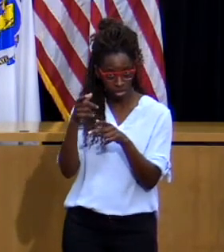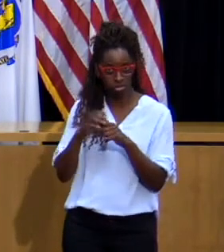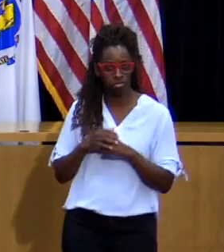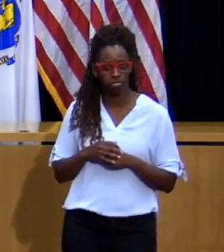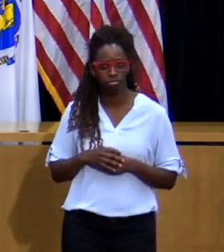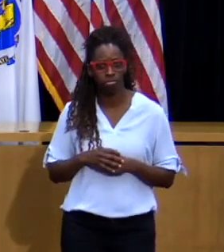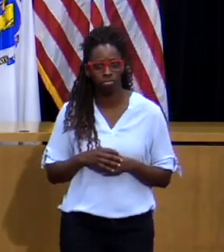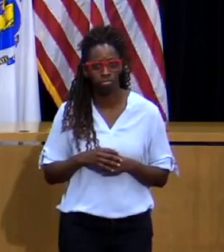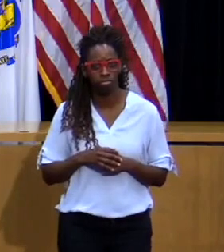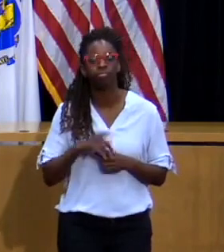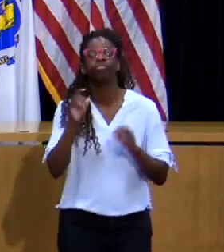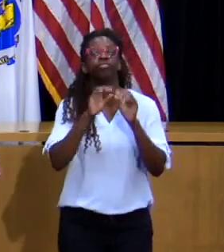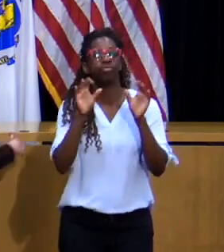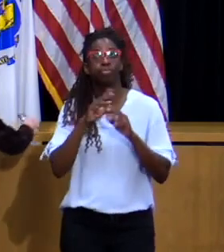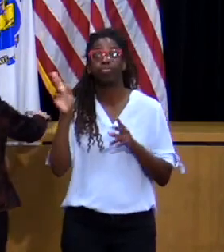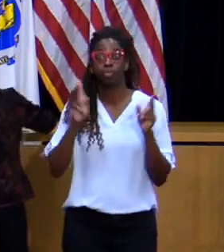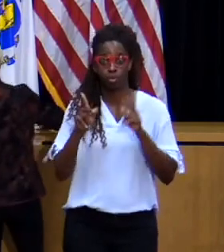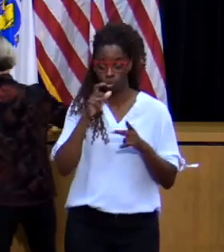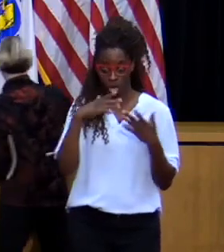that?